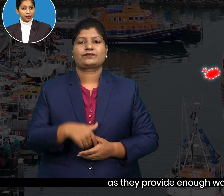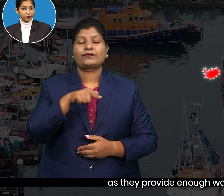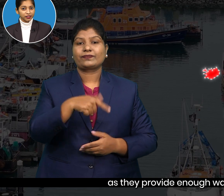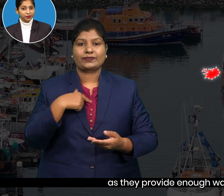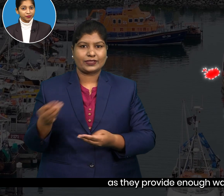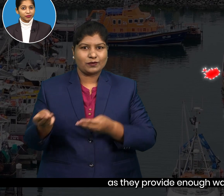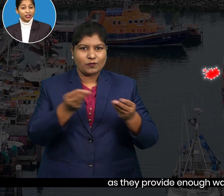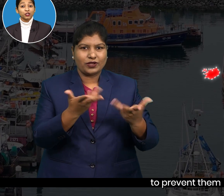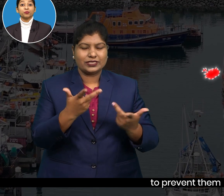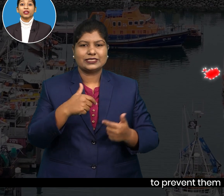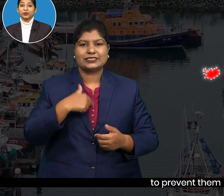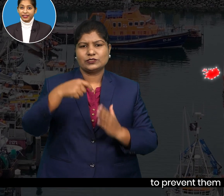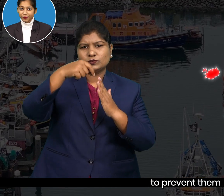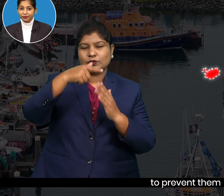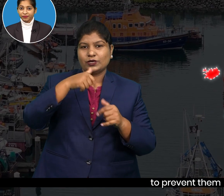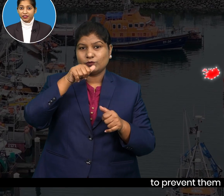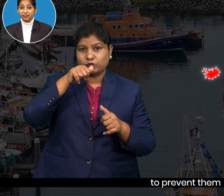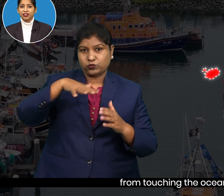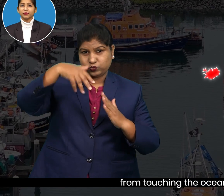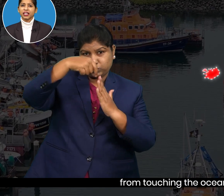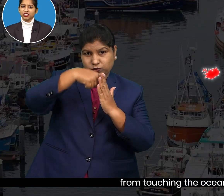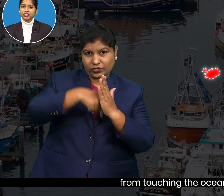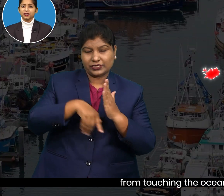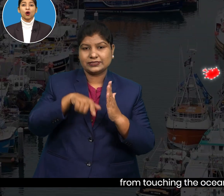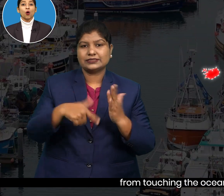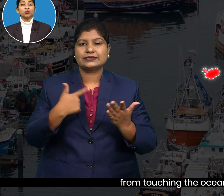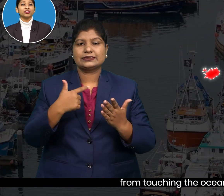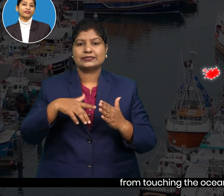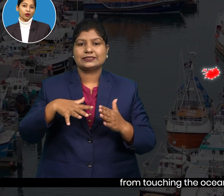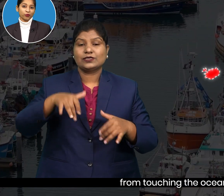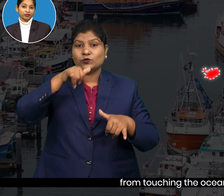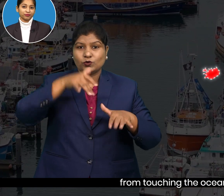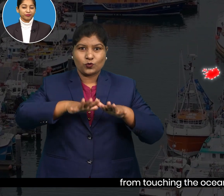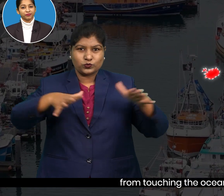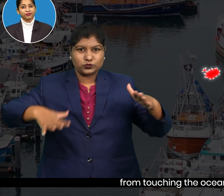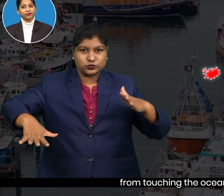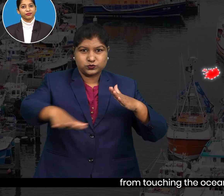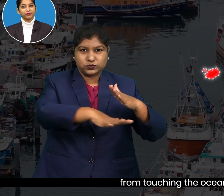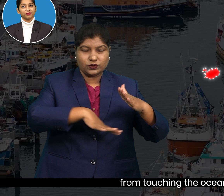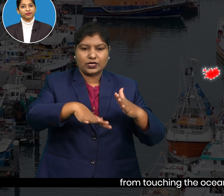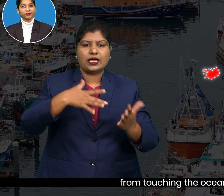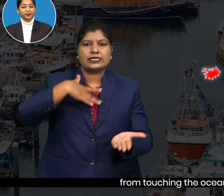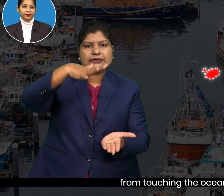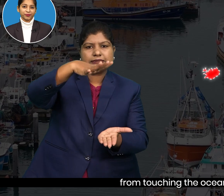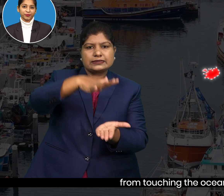water depth to prevent them from touching the ocean floor.